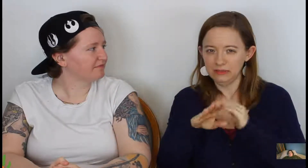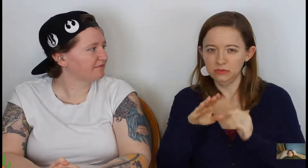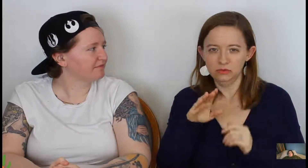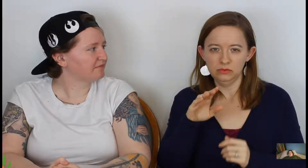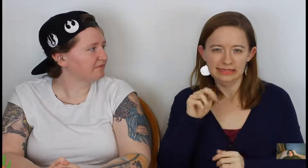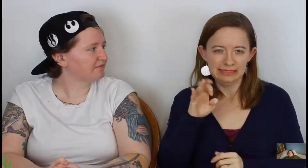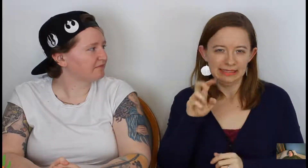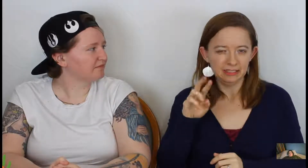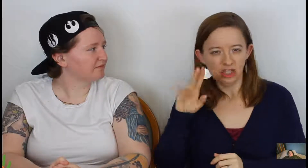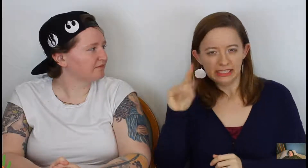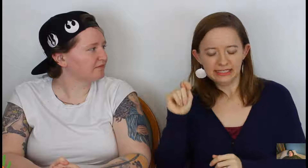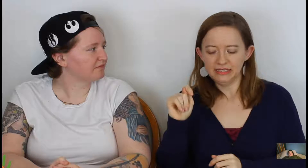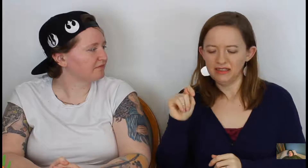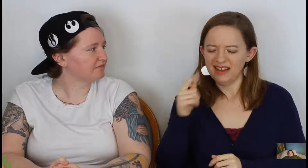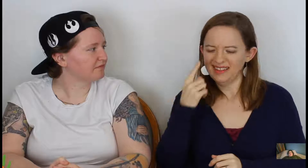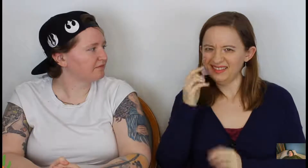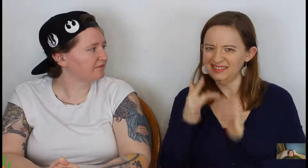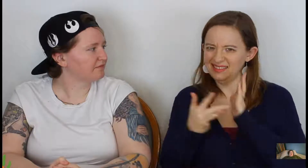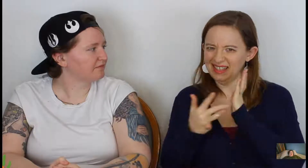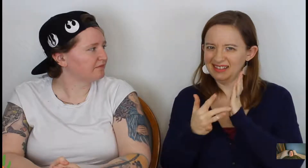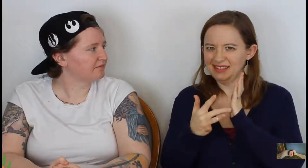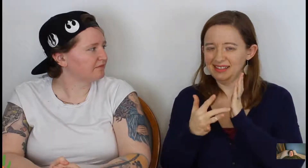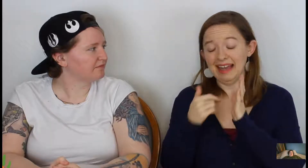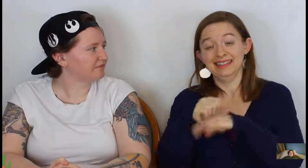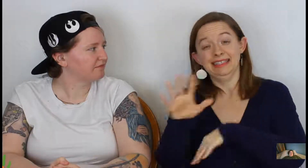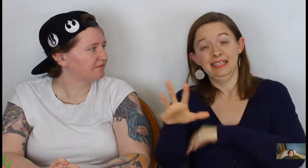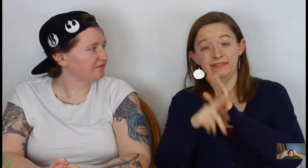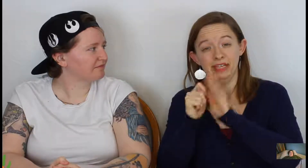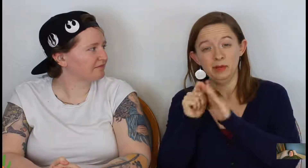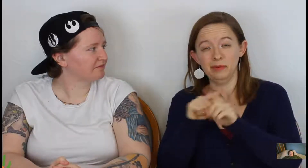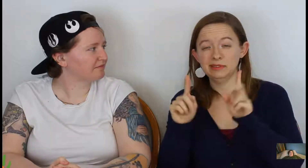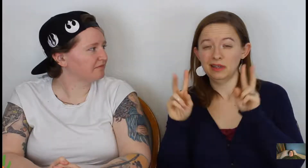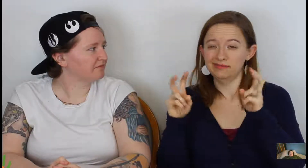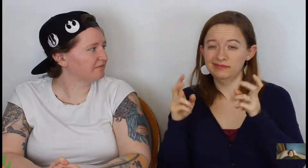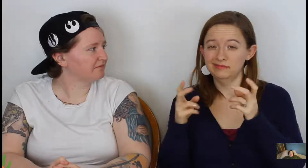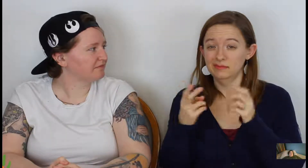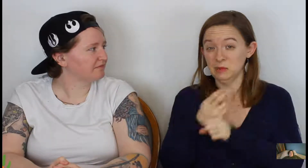I did the interview to get into ITT or RIT. I think technically I sent in